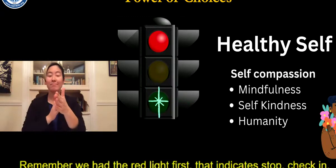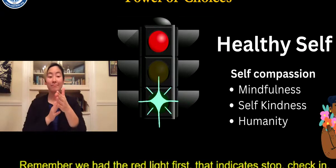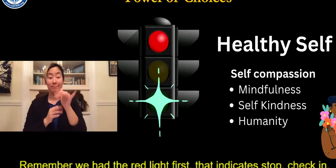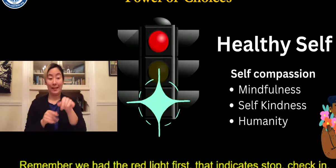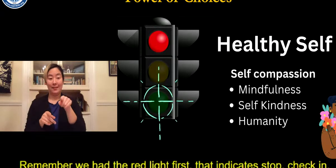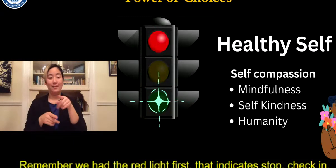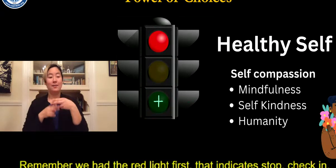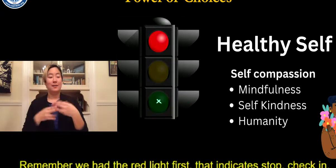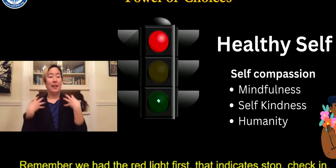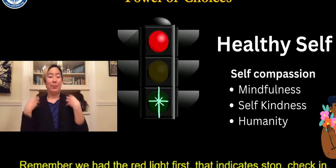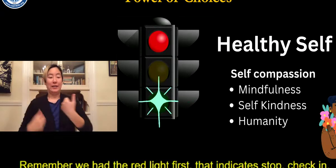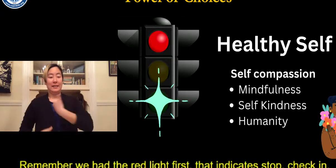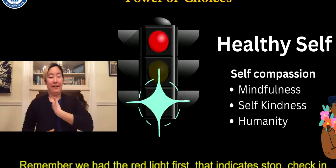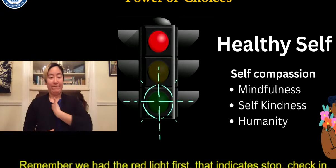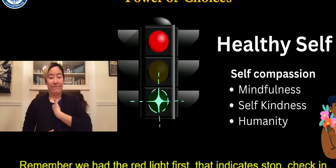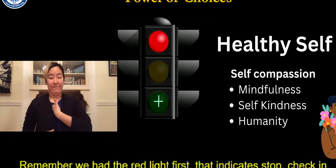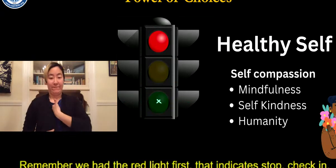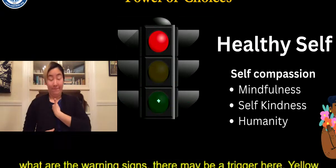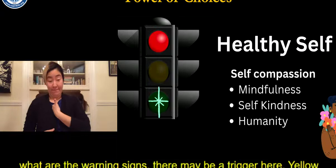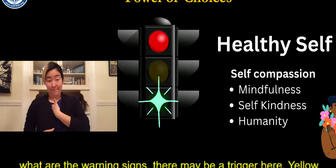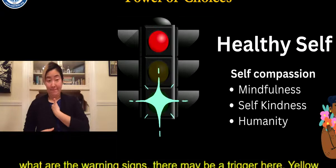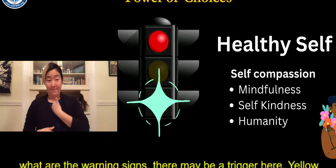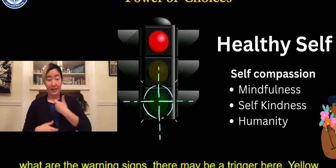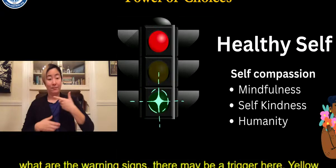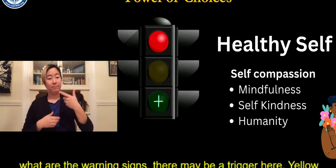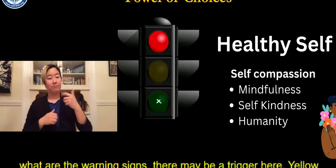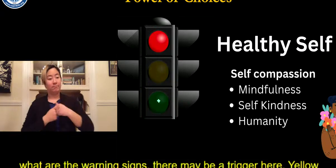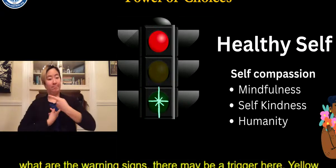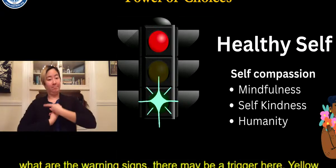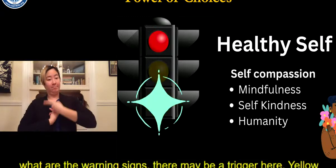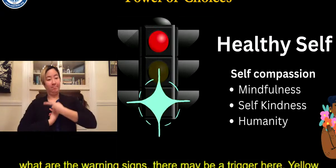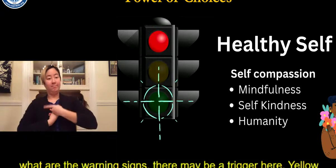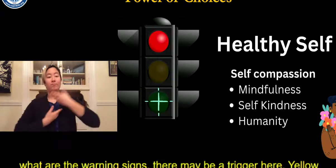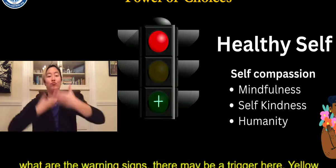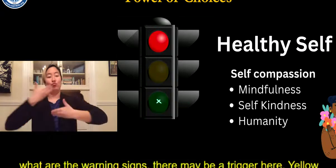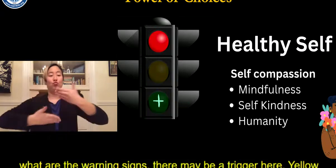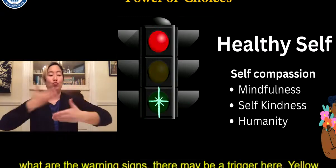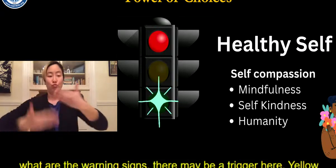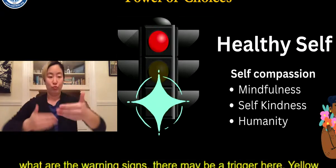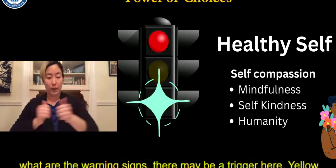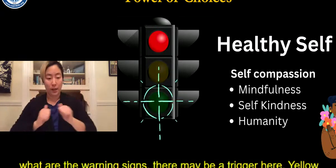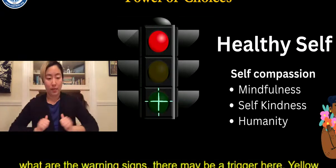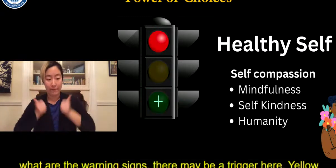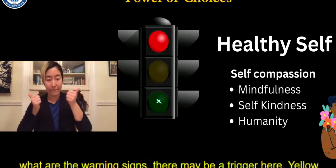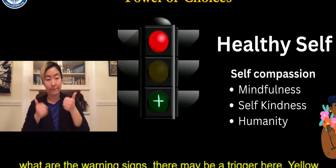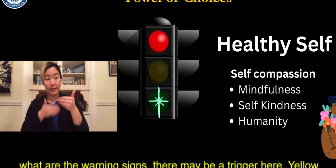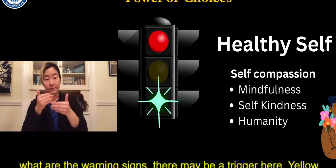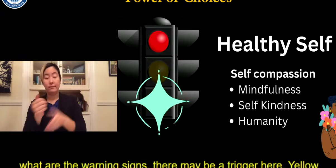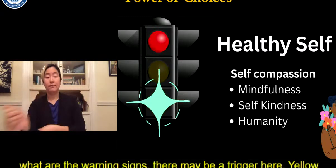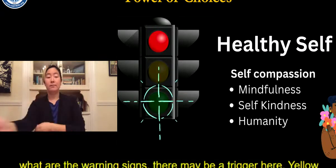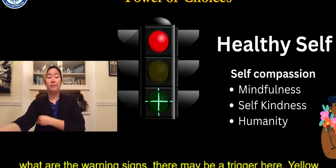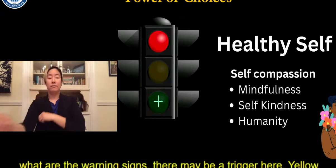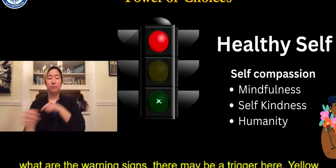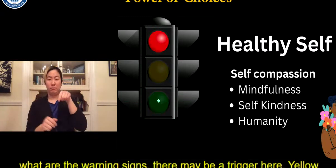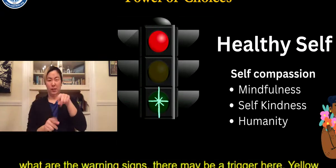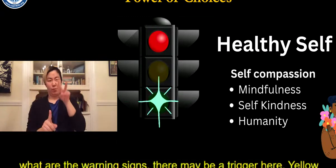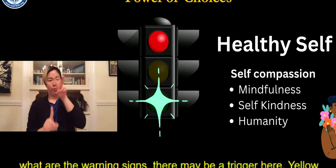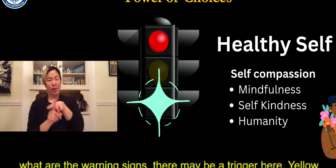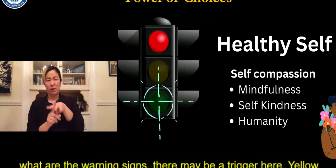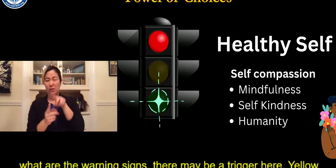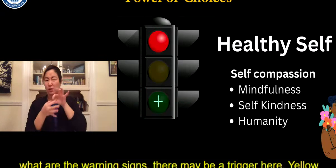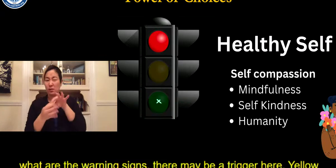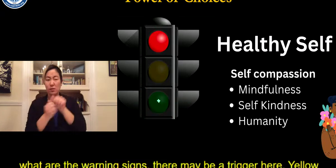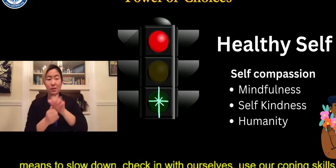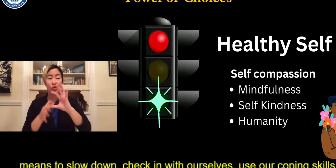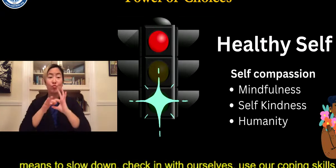ourselves, which means what's next is the green light. You've taken care of yourself. You are a healthy self. You are